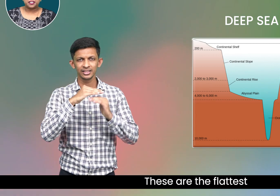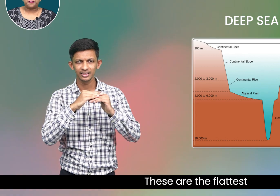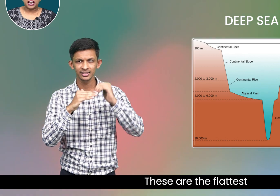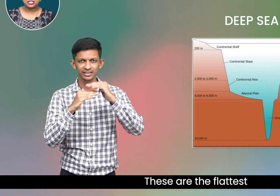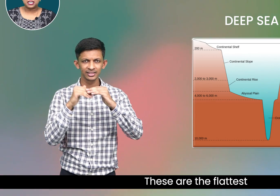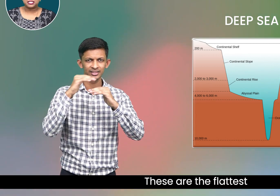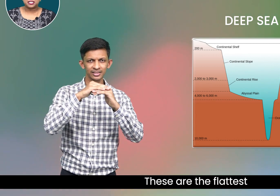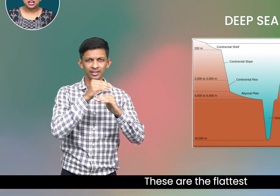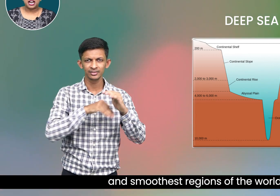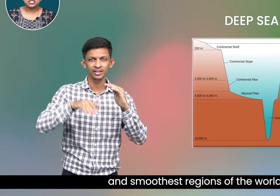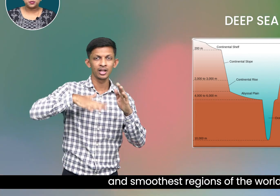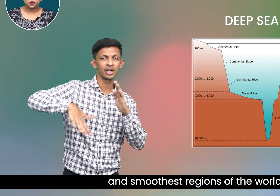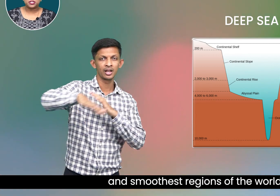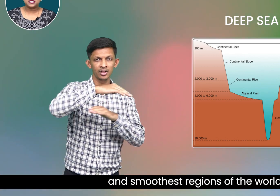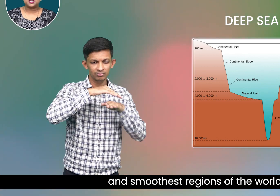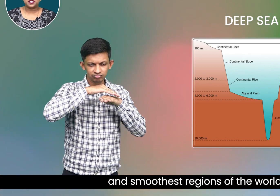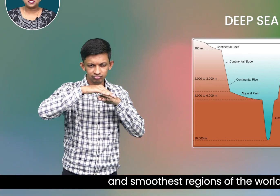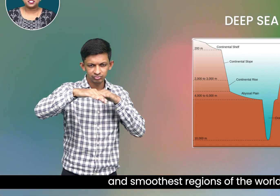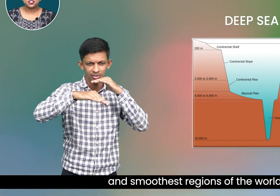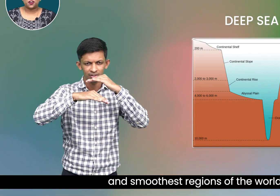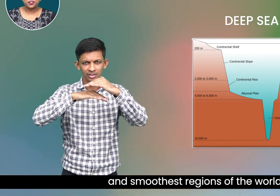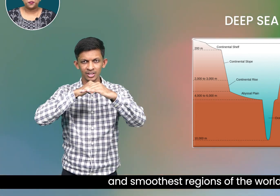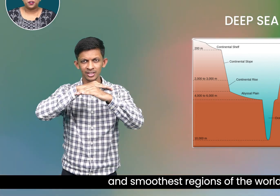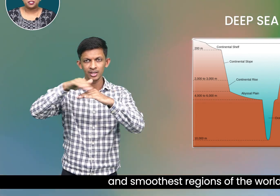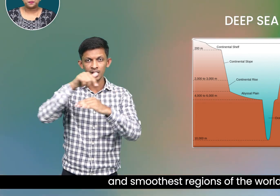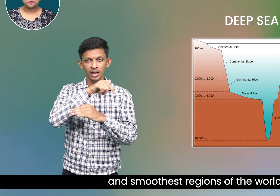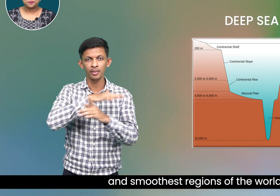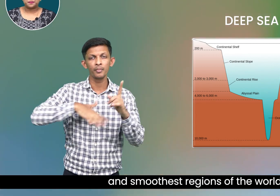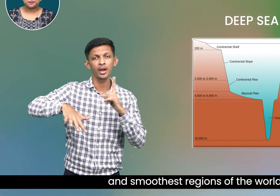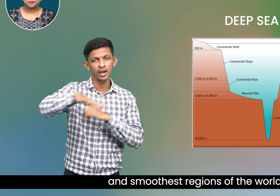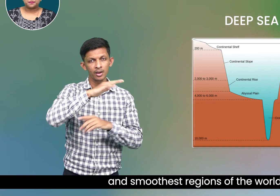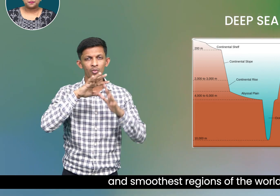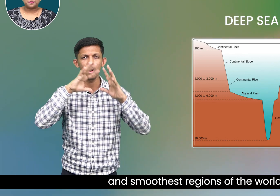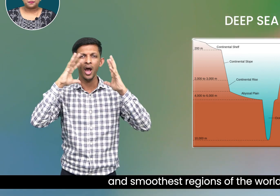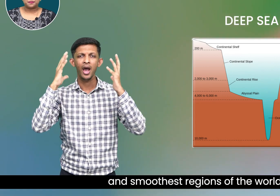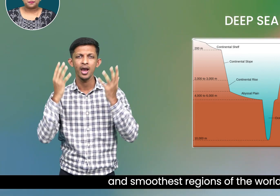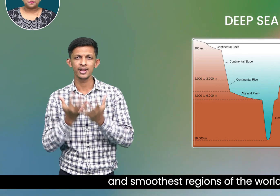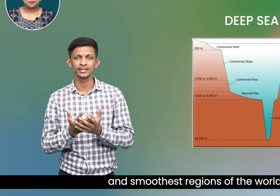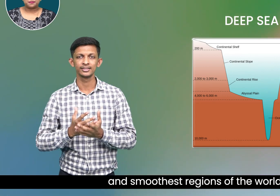These are the flattest and smoothest regions of the world.